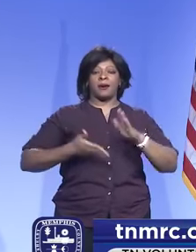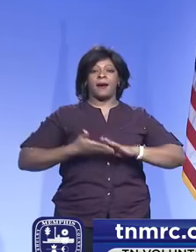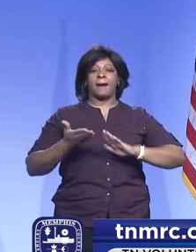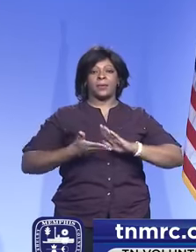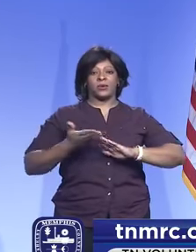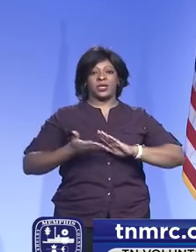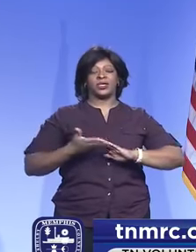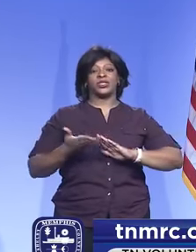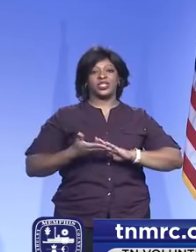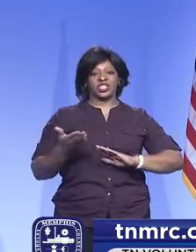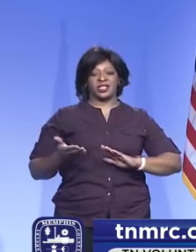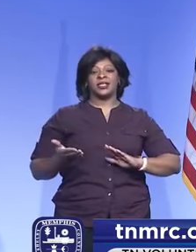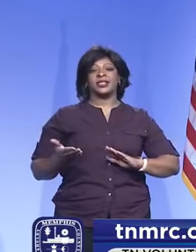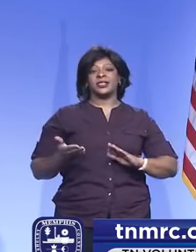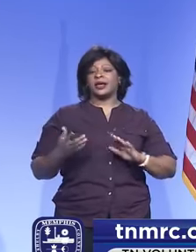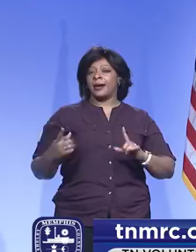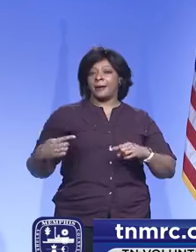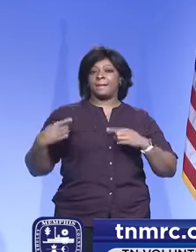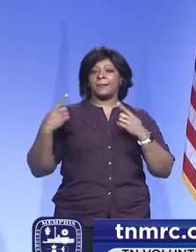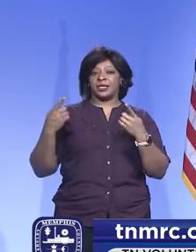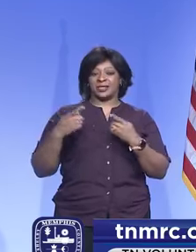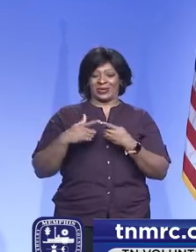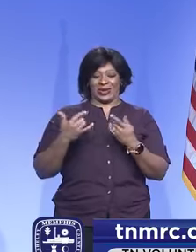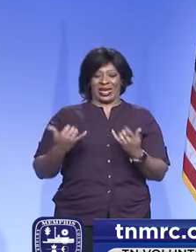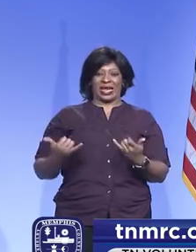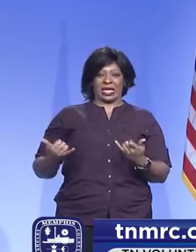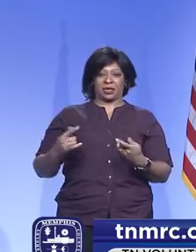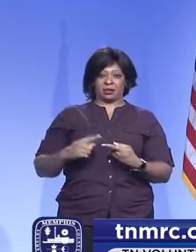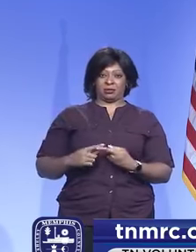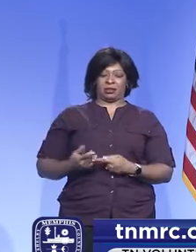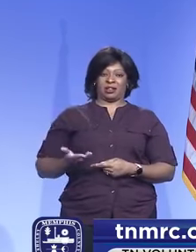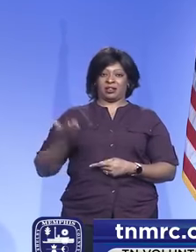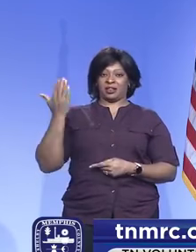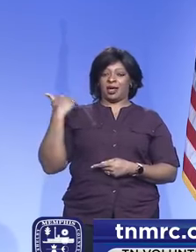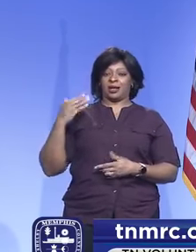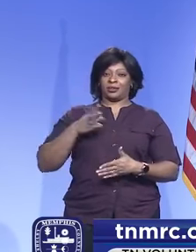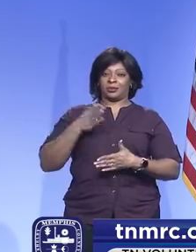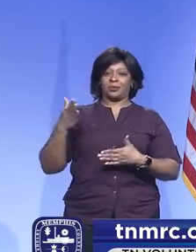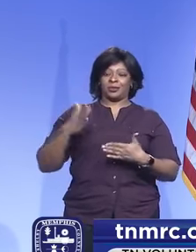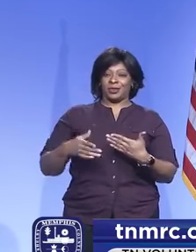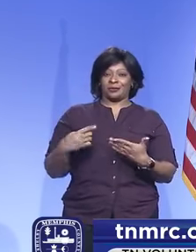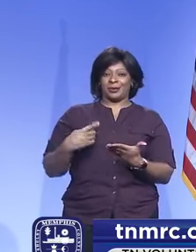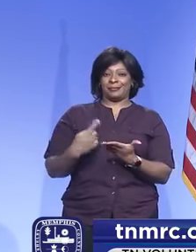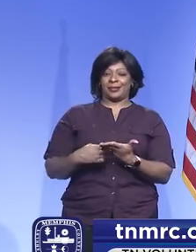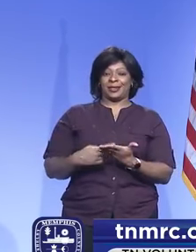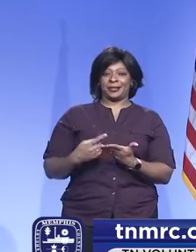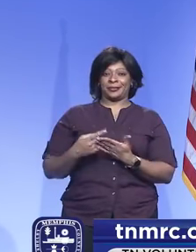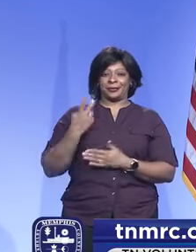operational to this point up until the event that we talked about.